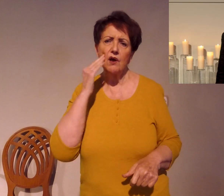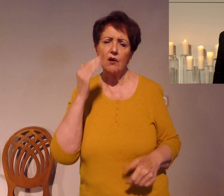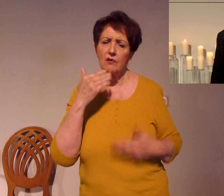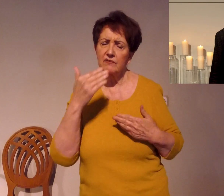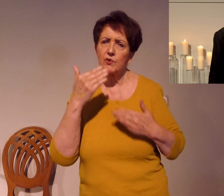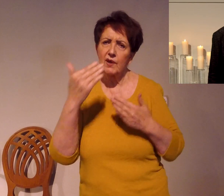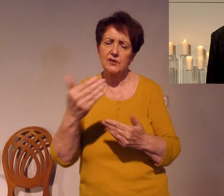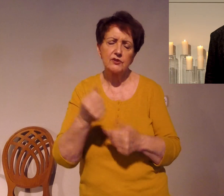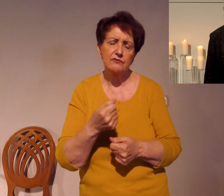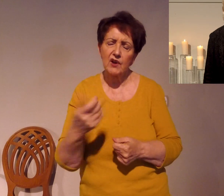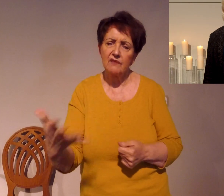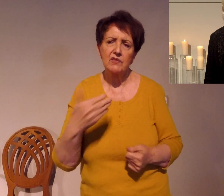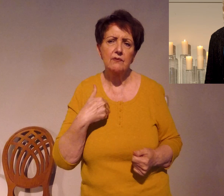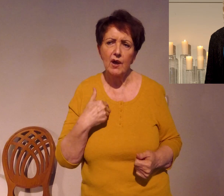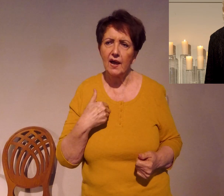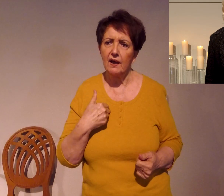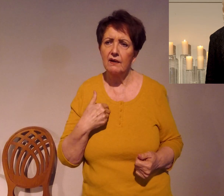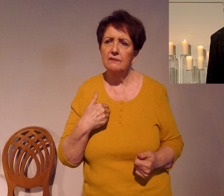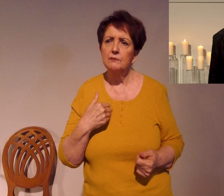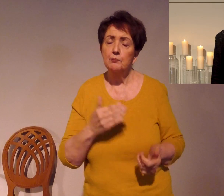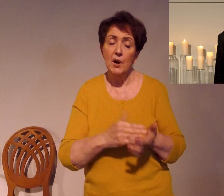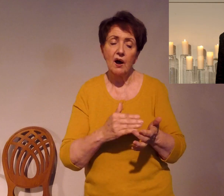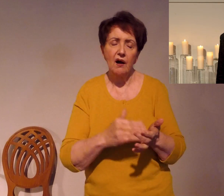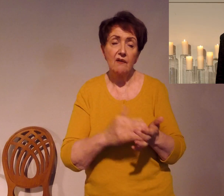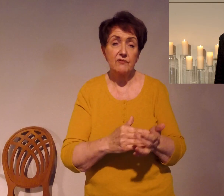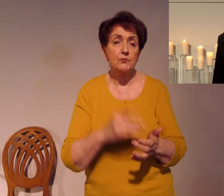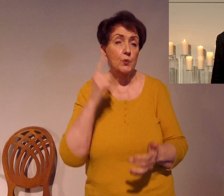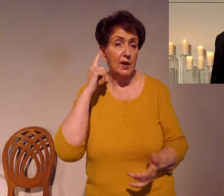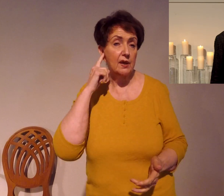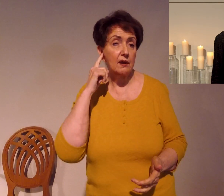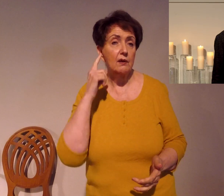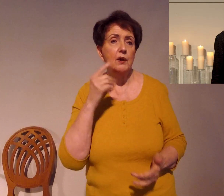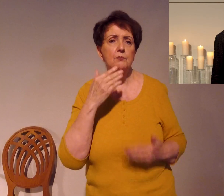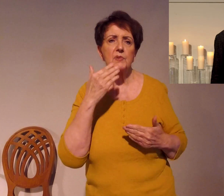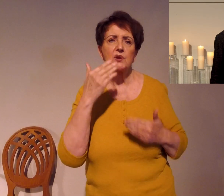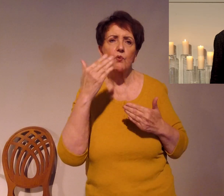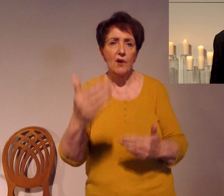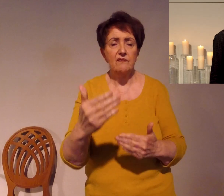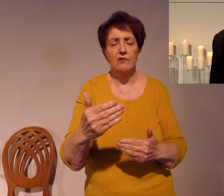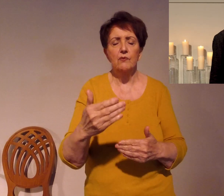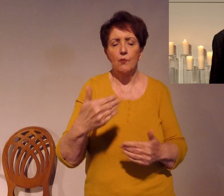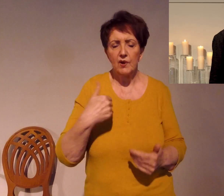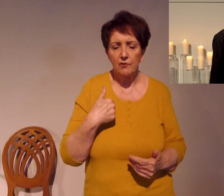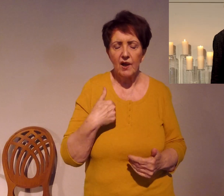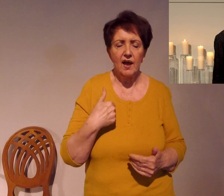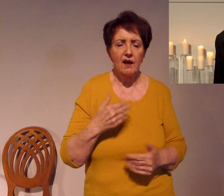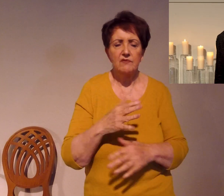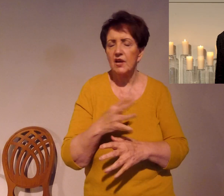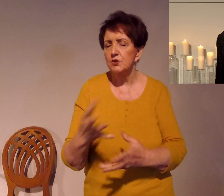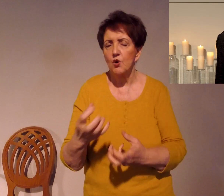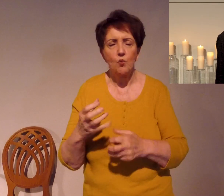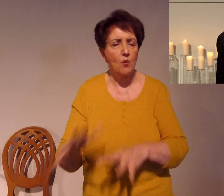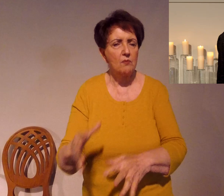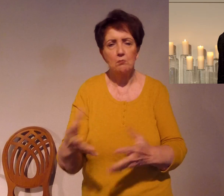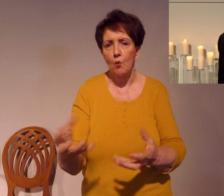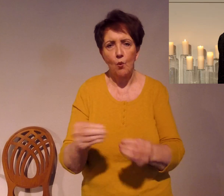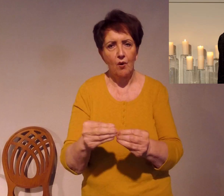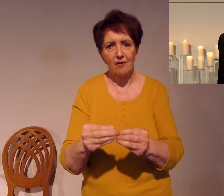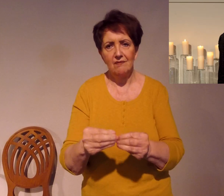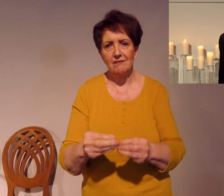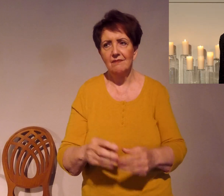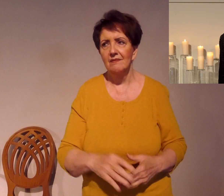have. But often it's told to us, be grateful for what we have and don't want more,